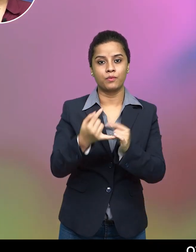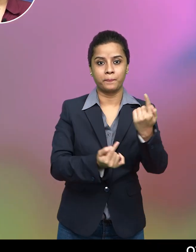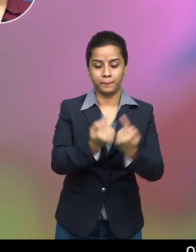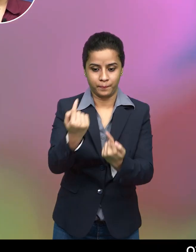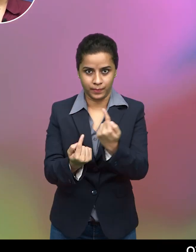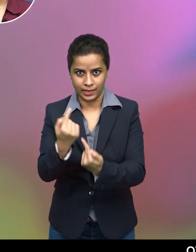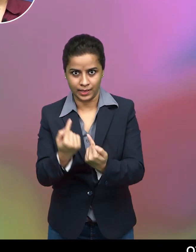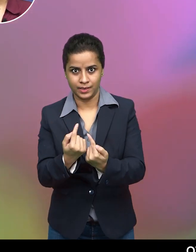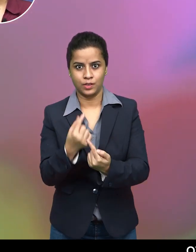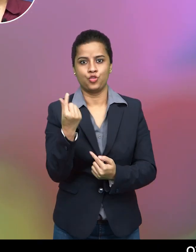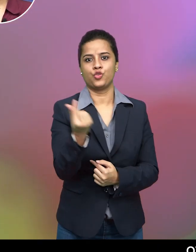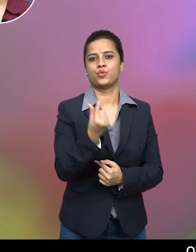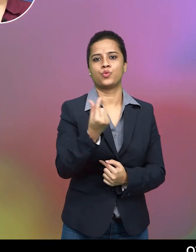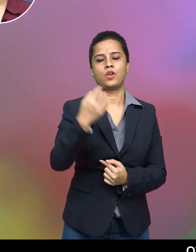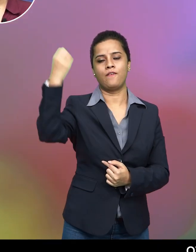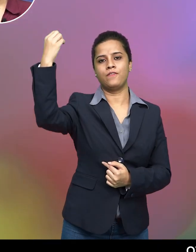light energy.